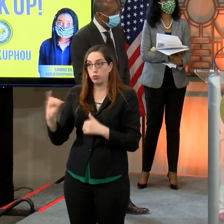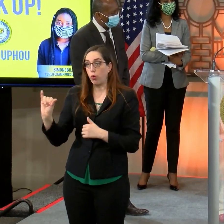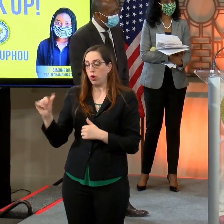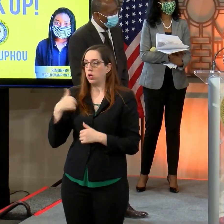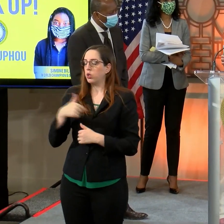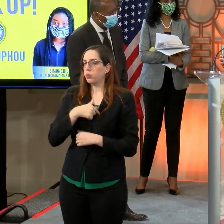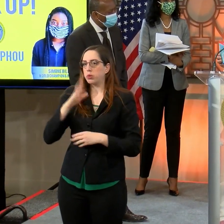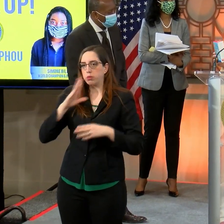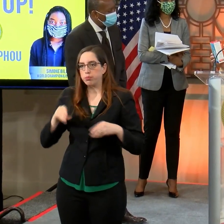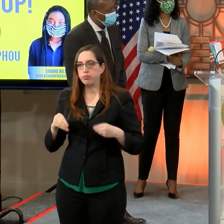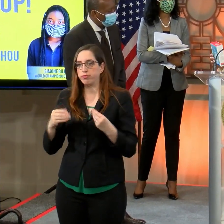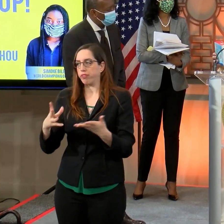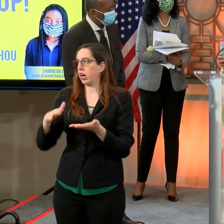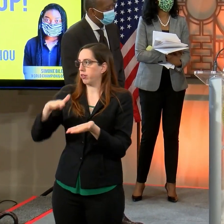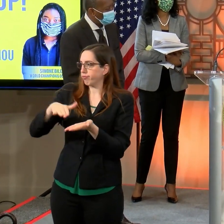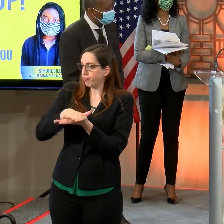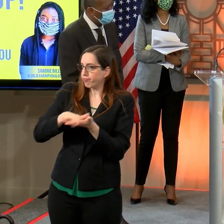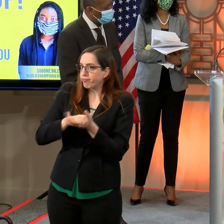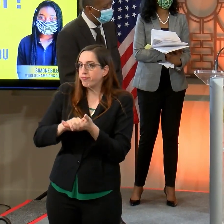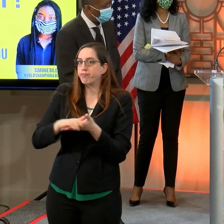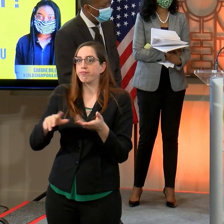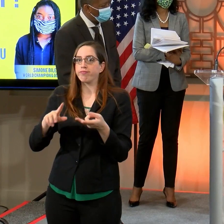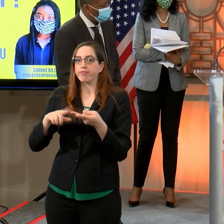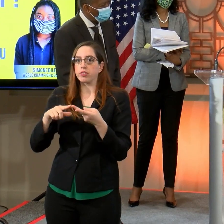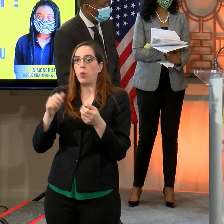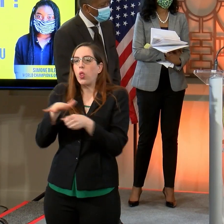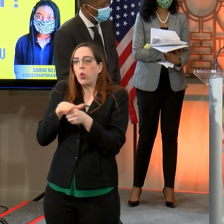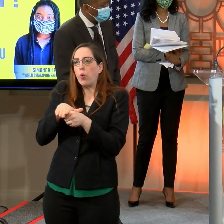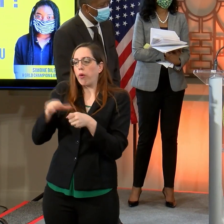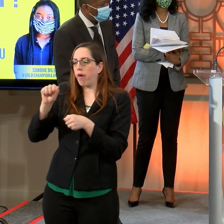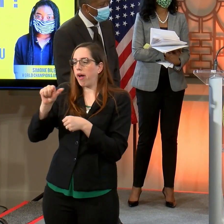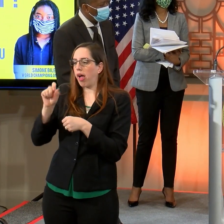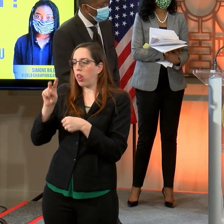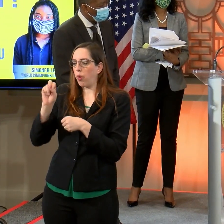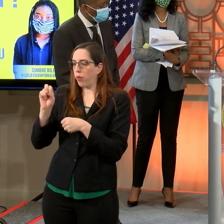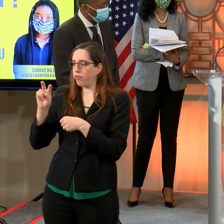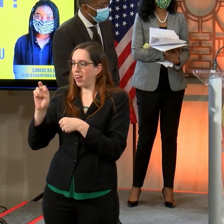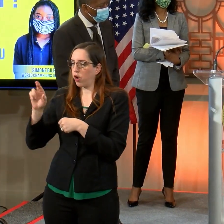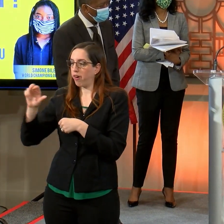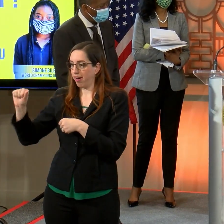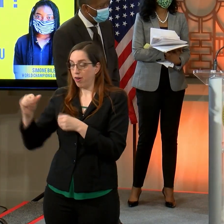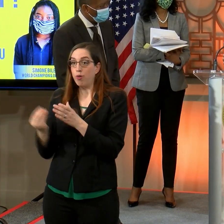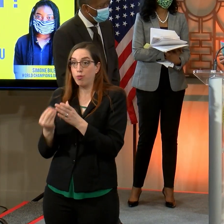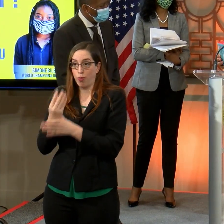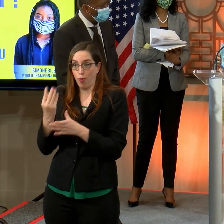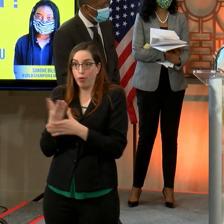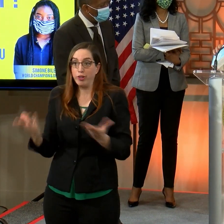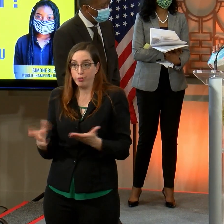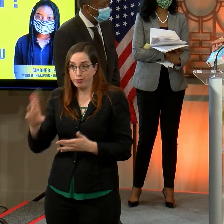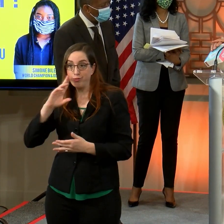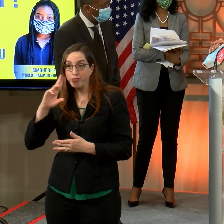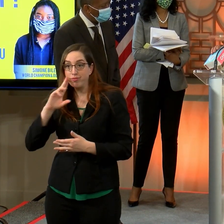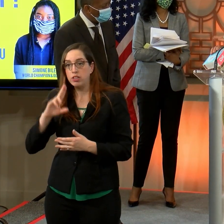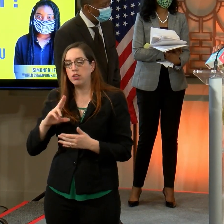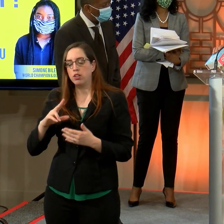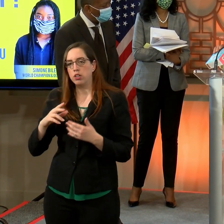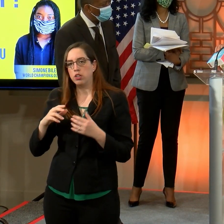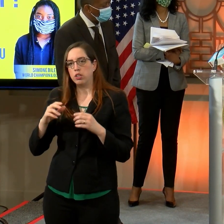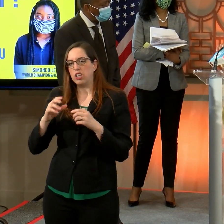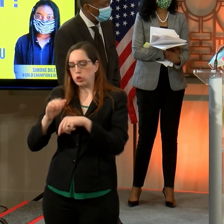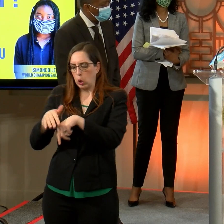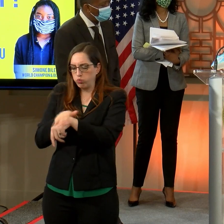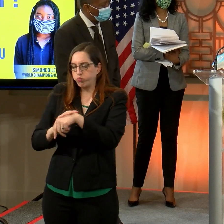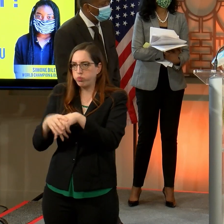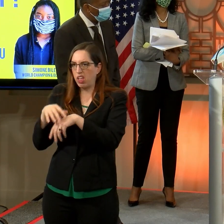we are providing sanitizer with local aloe vera that's grown in Houston actually, and there is no crack in